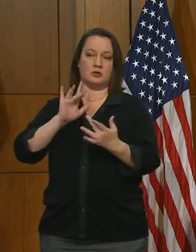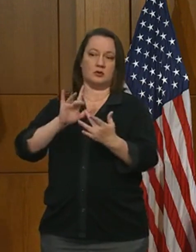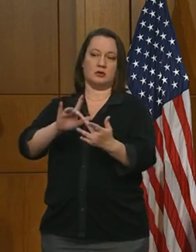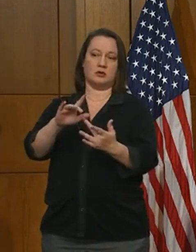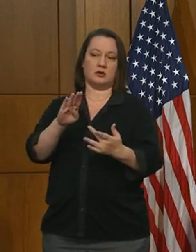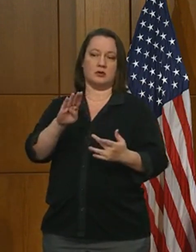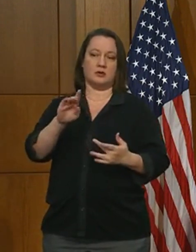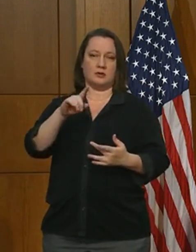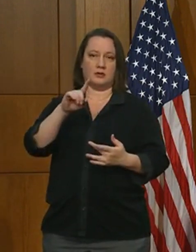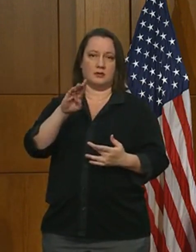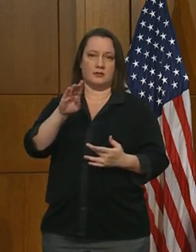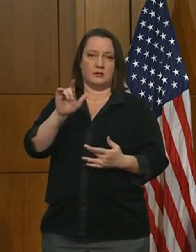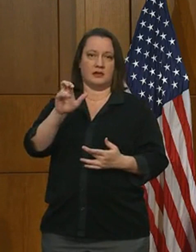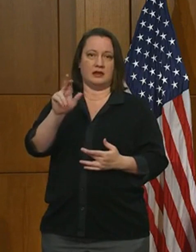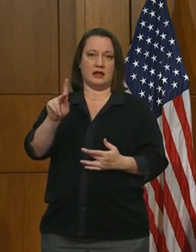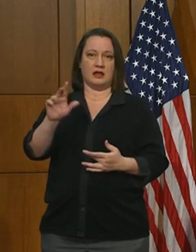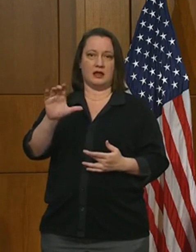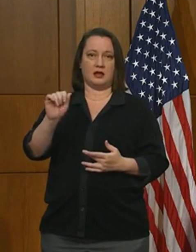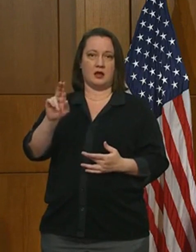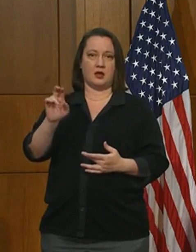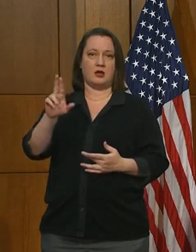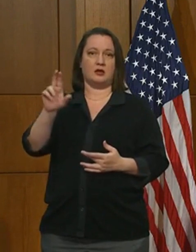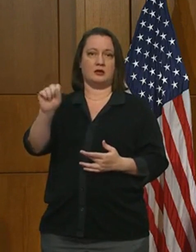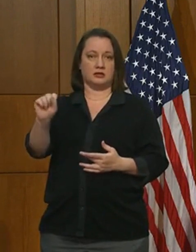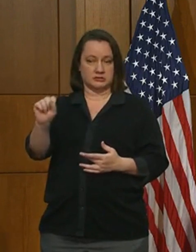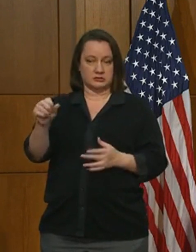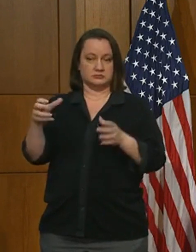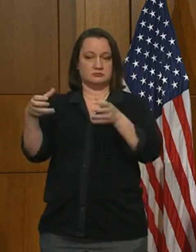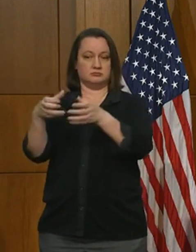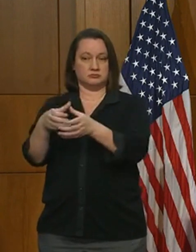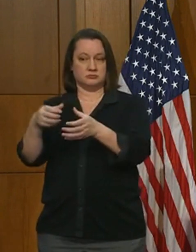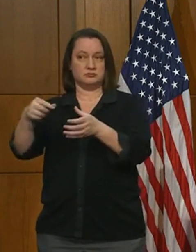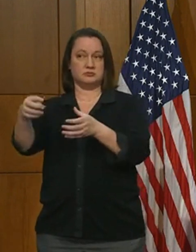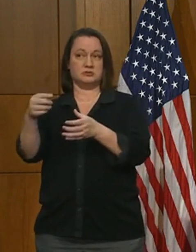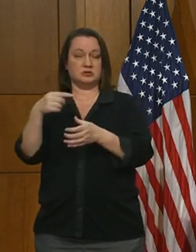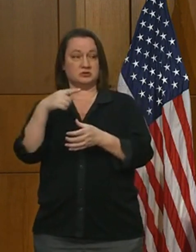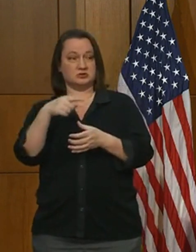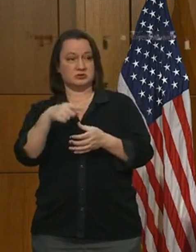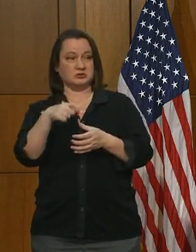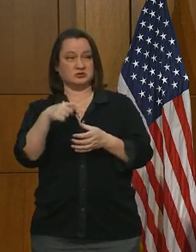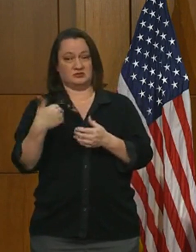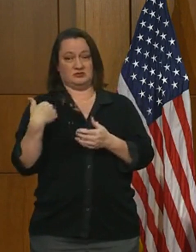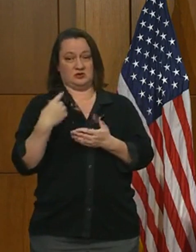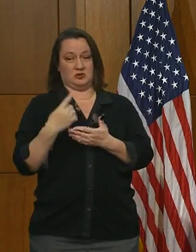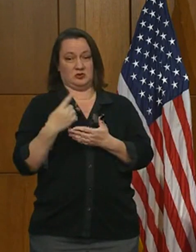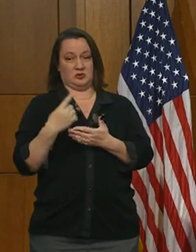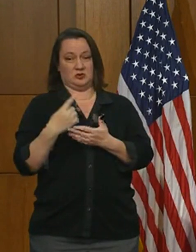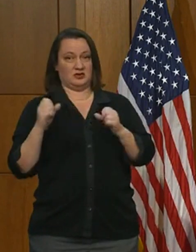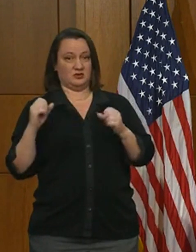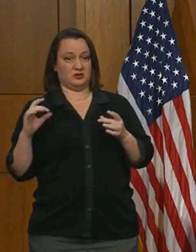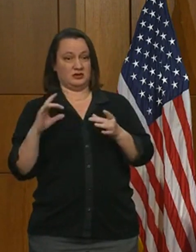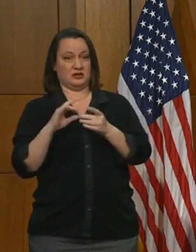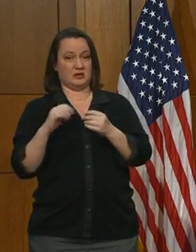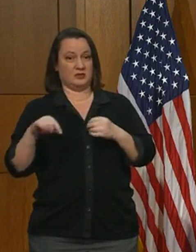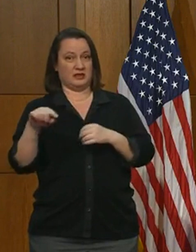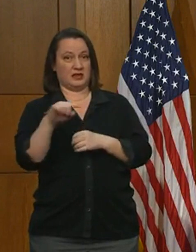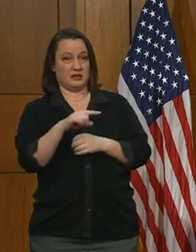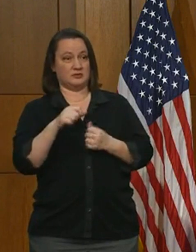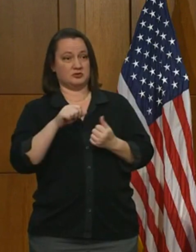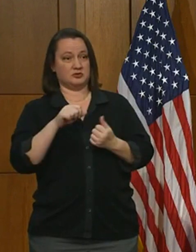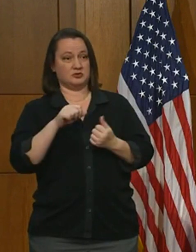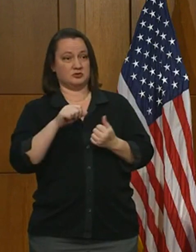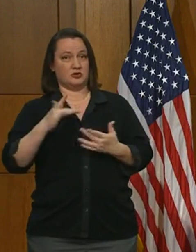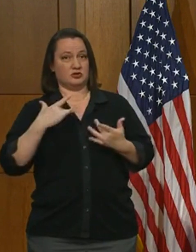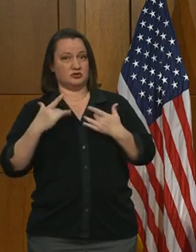state. Just wondering if you had a chance to connect with them maybe over the weekend and address some of their concerns, because they feel as though